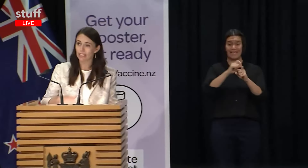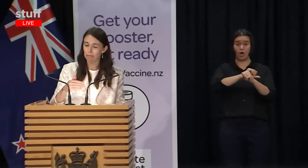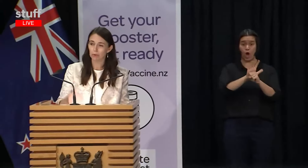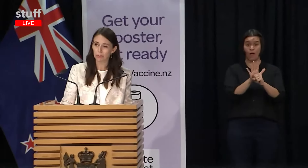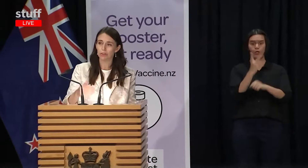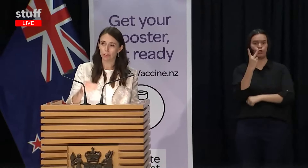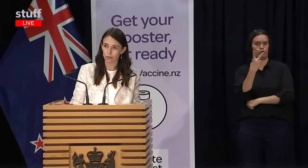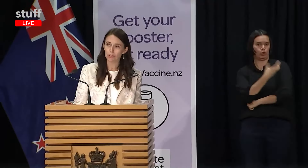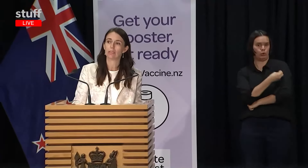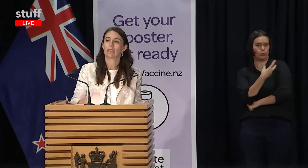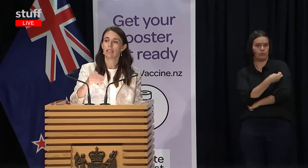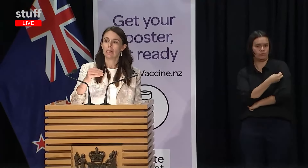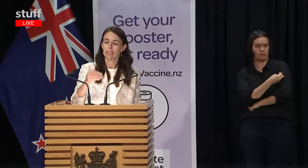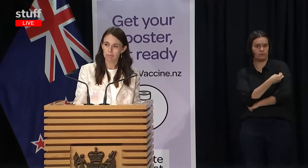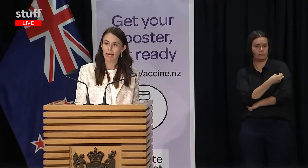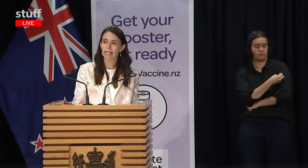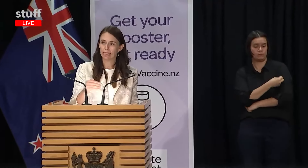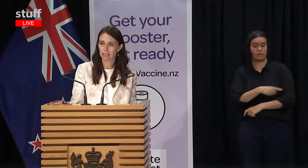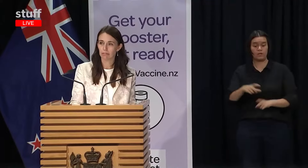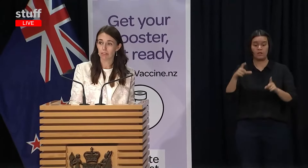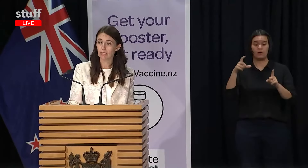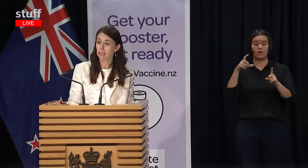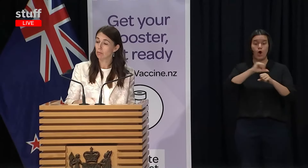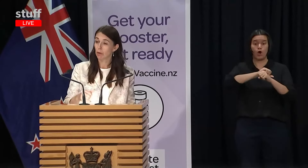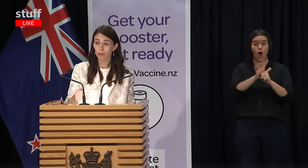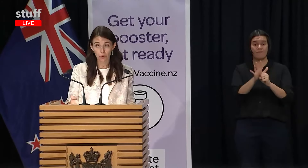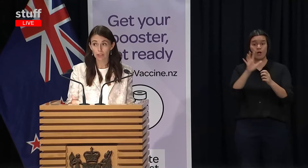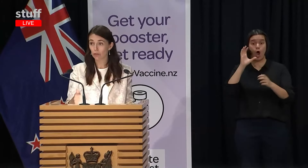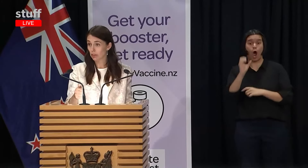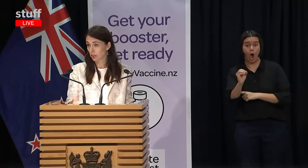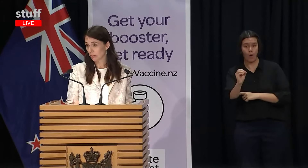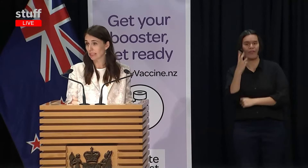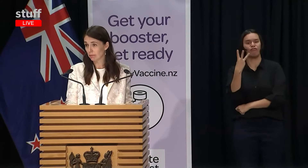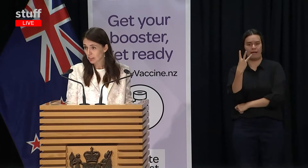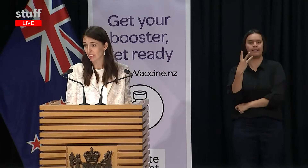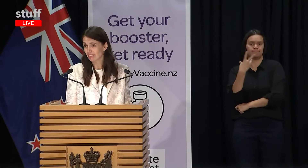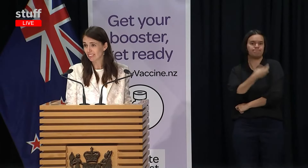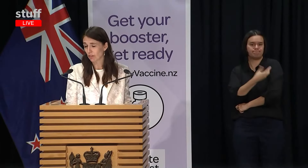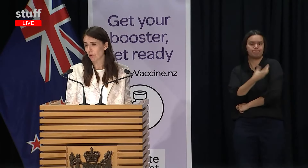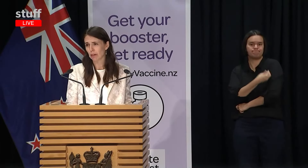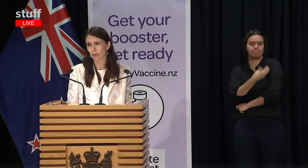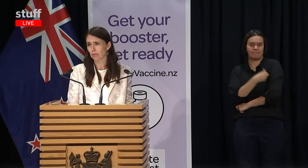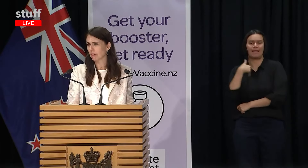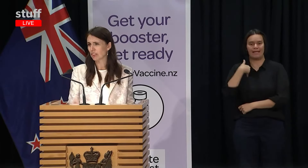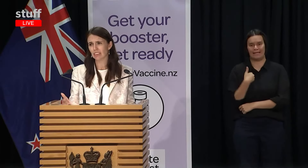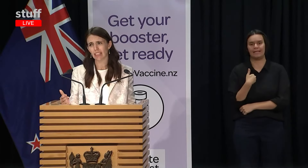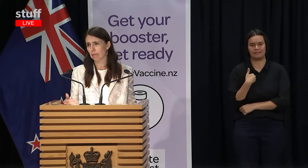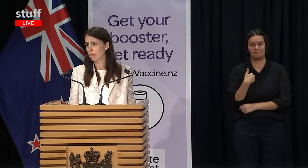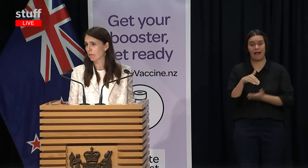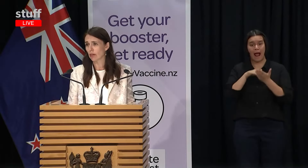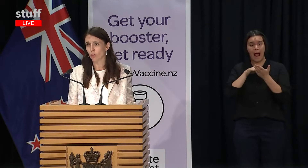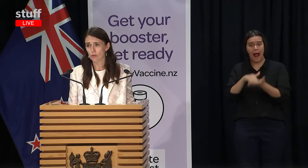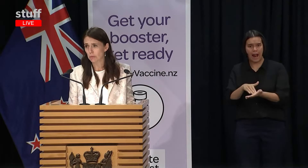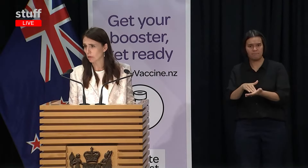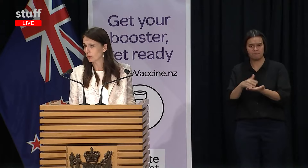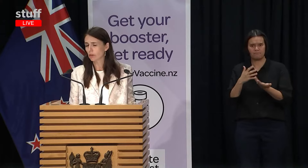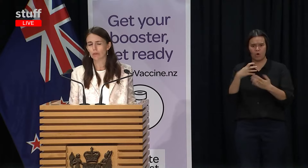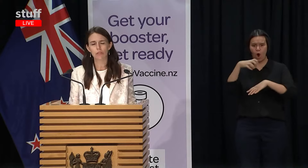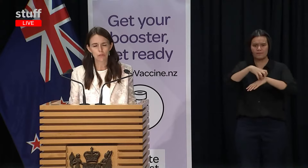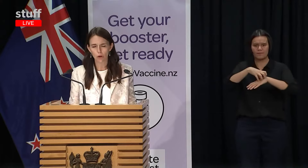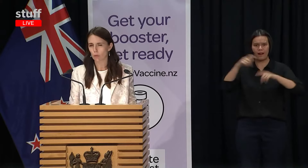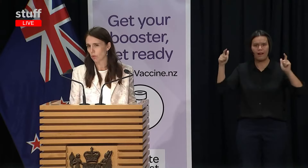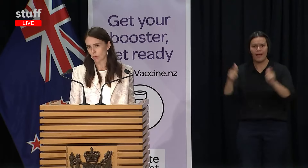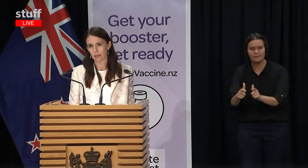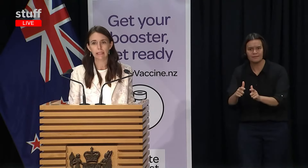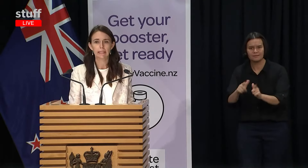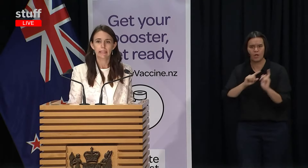know that booster dose is making a difference, both early on in the transmission of Omicron, but just in keeping people out of hospital. So